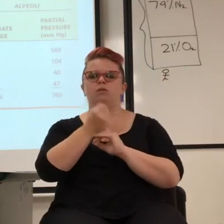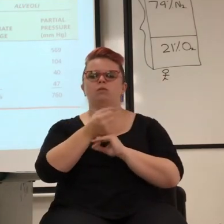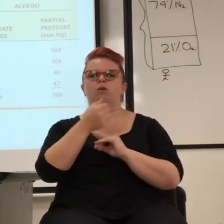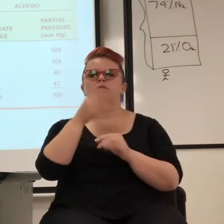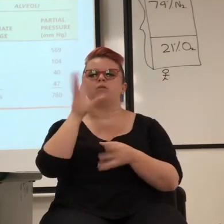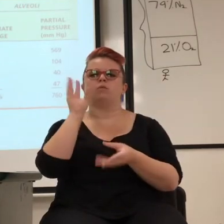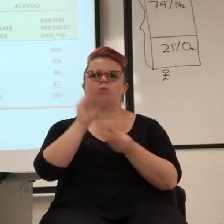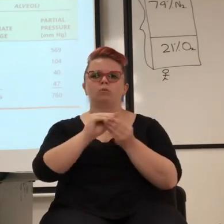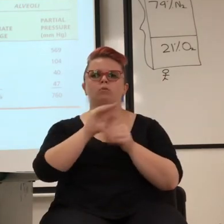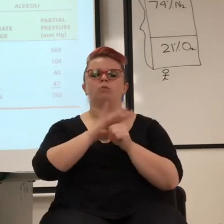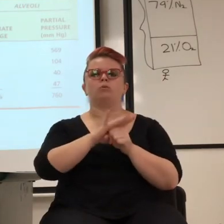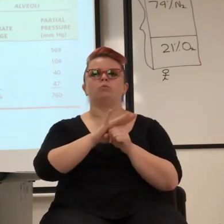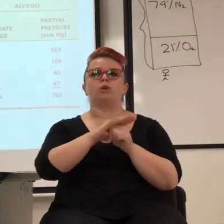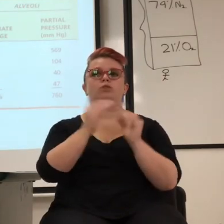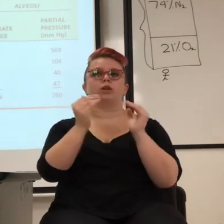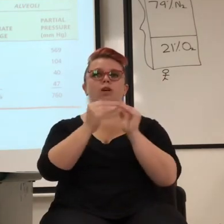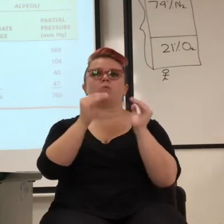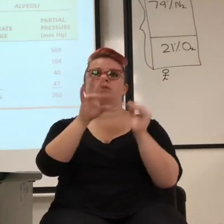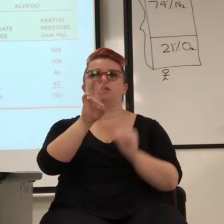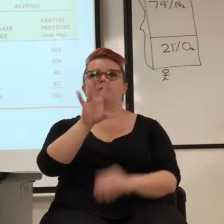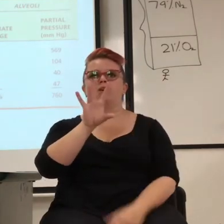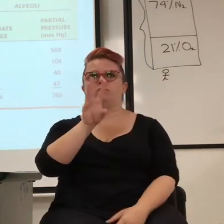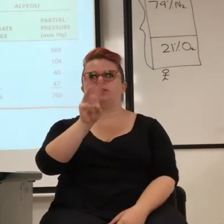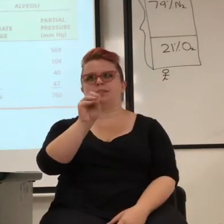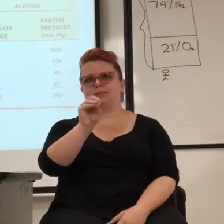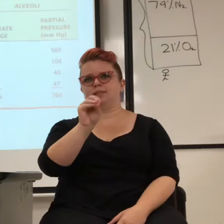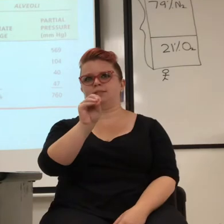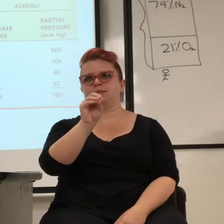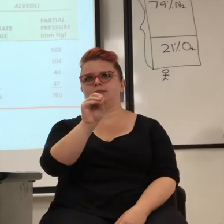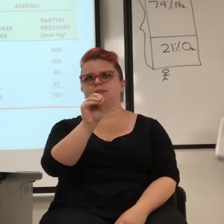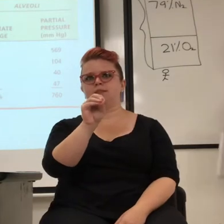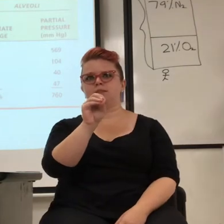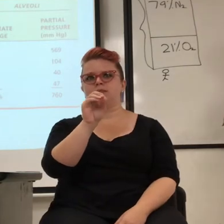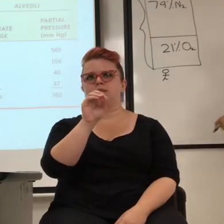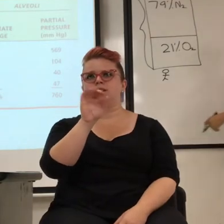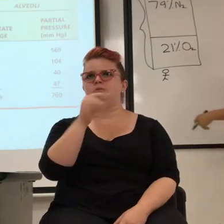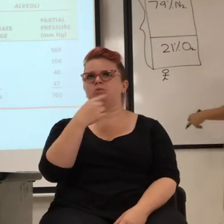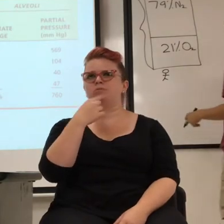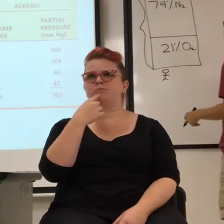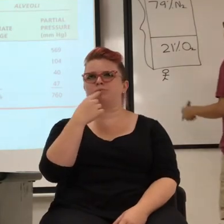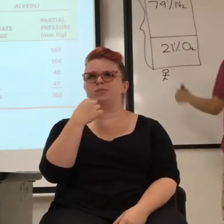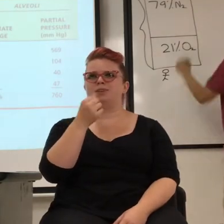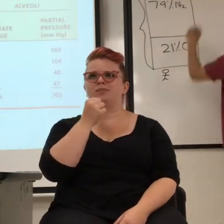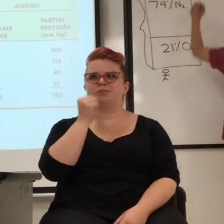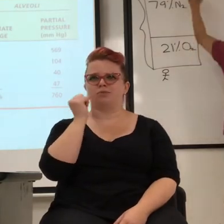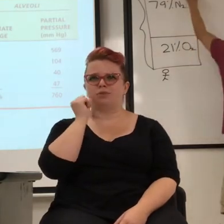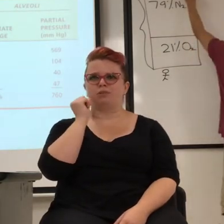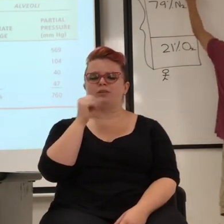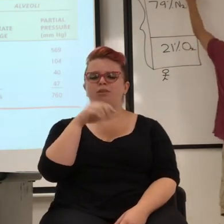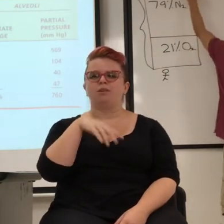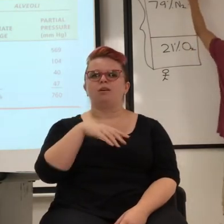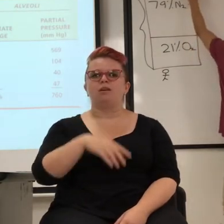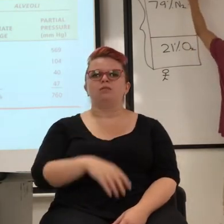is 760. Right? That's what we said last time.